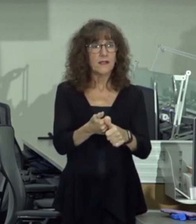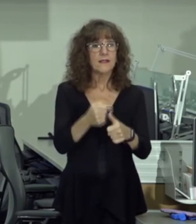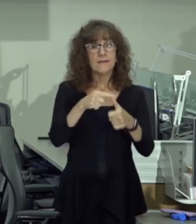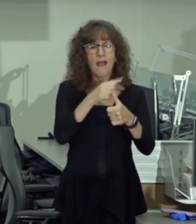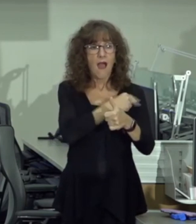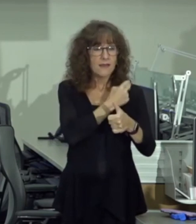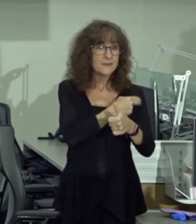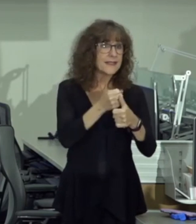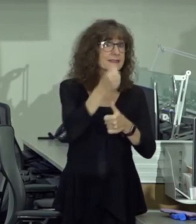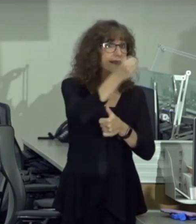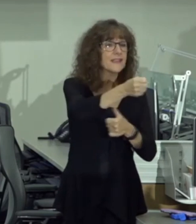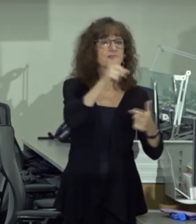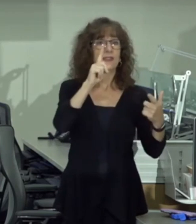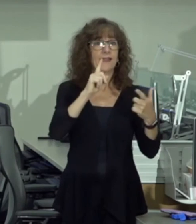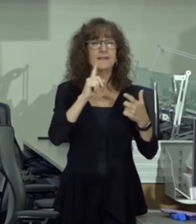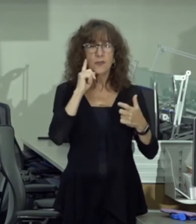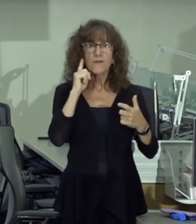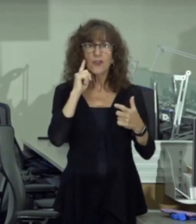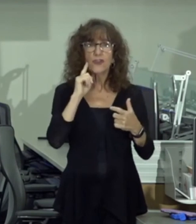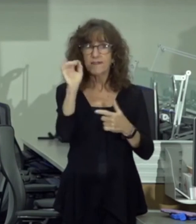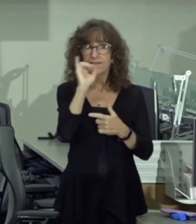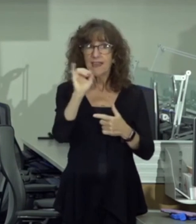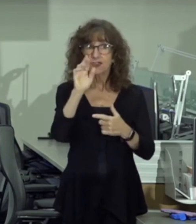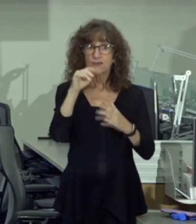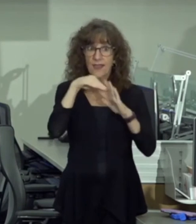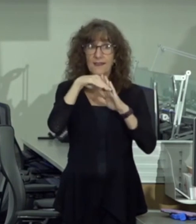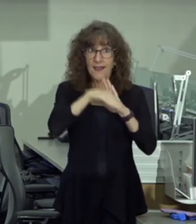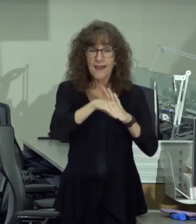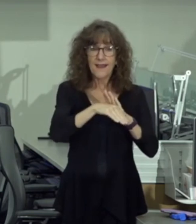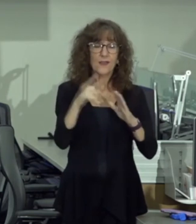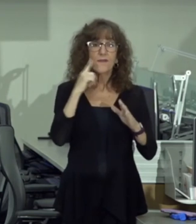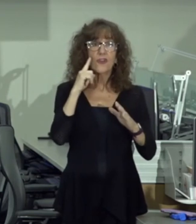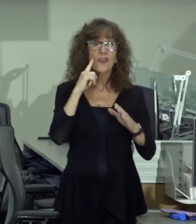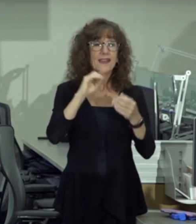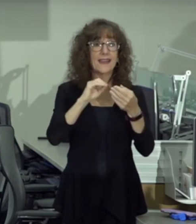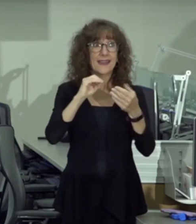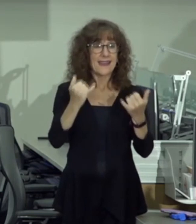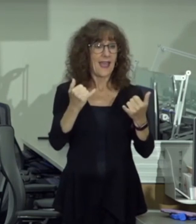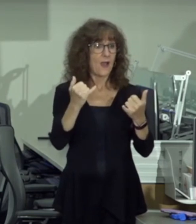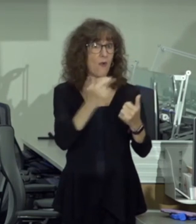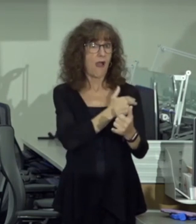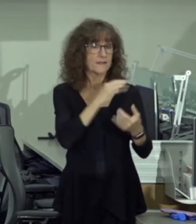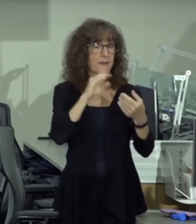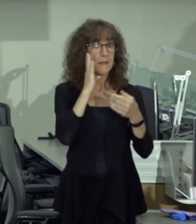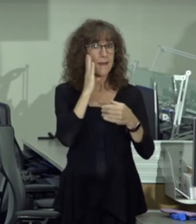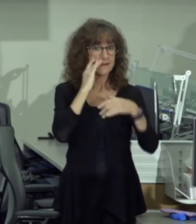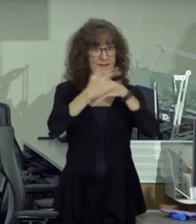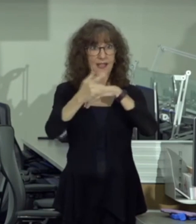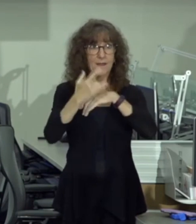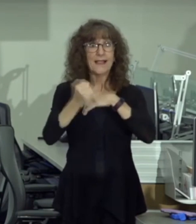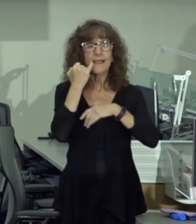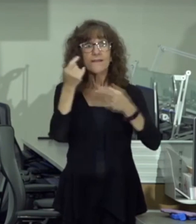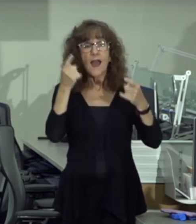about hospitalizations, and you've heard that the infection rate has declined. You've heard that we have now hospital capacity to care for those should we see